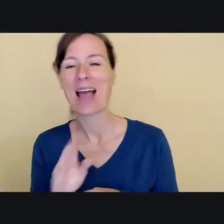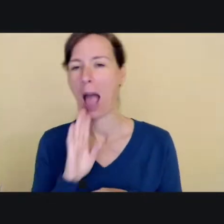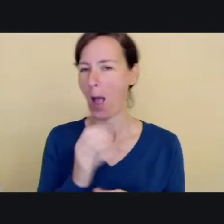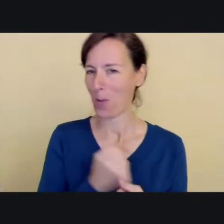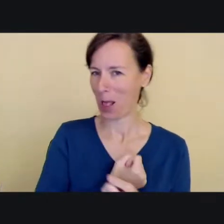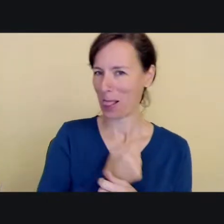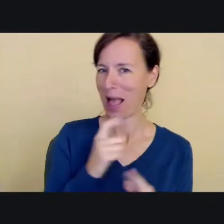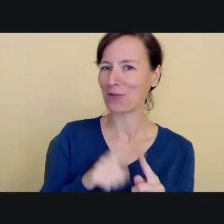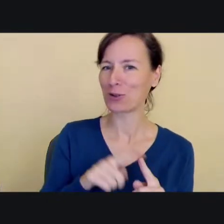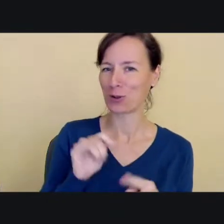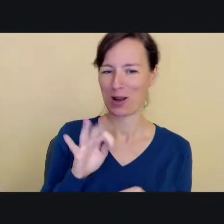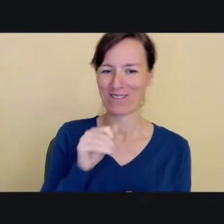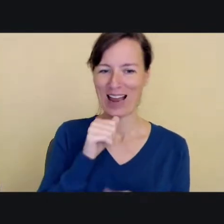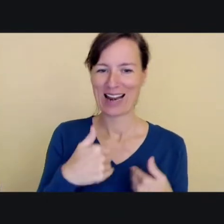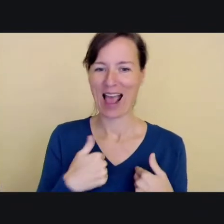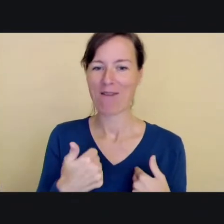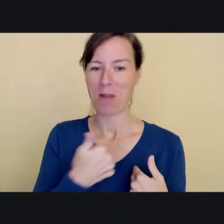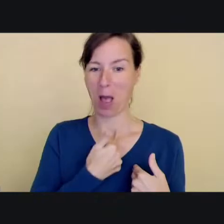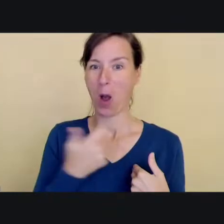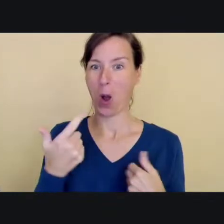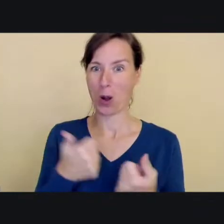own game to go to.